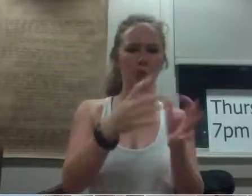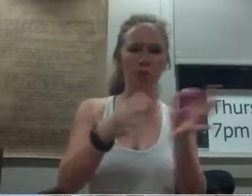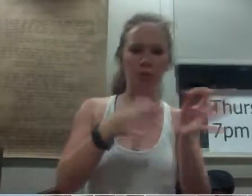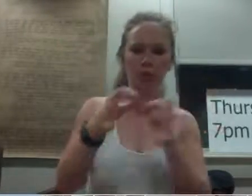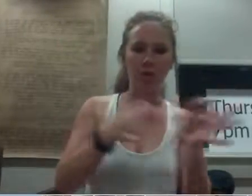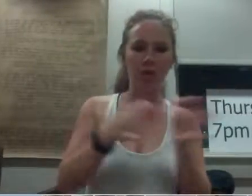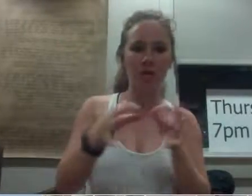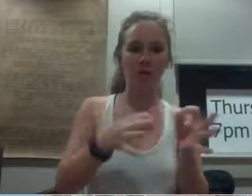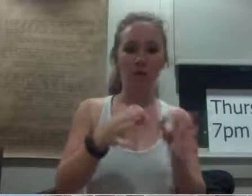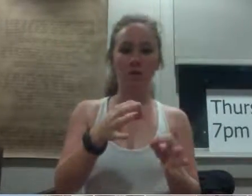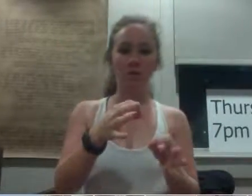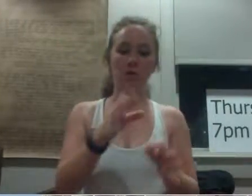Look around.